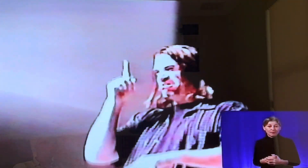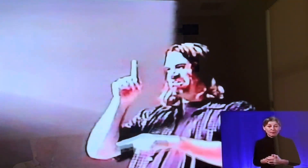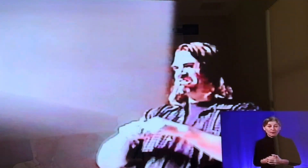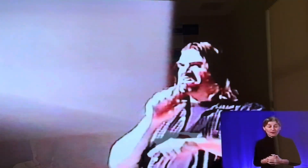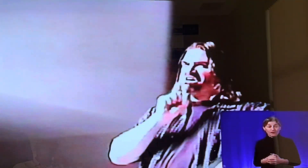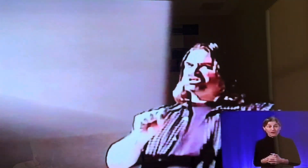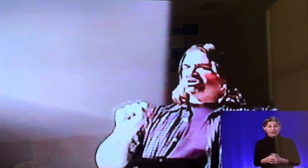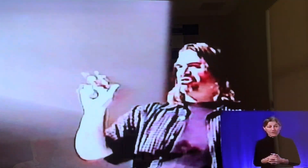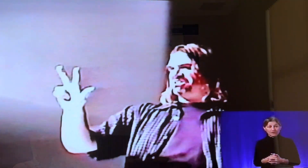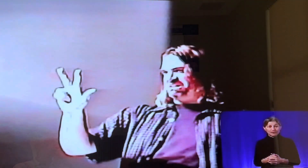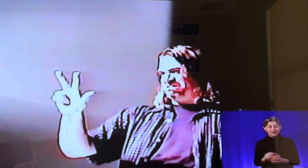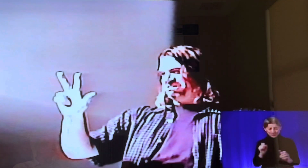Okay.